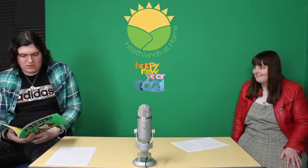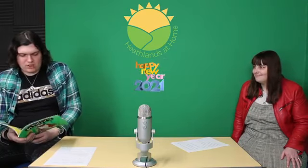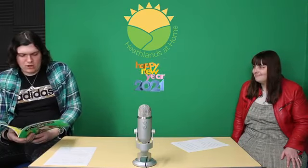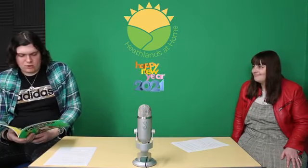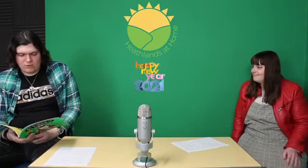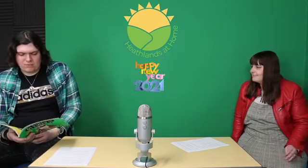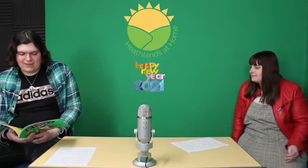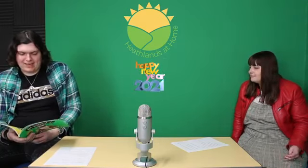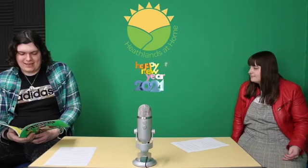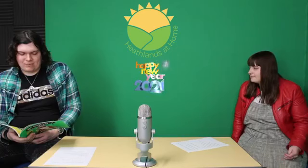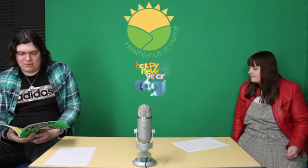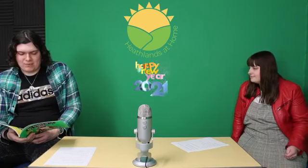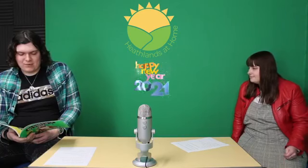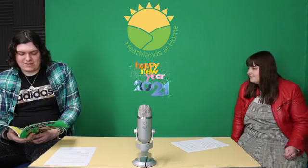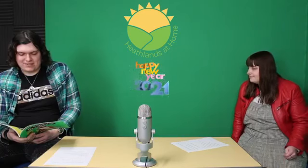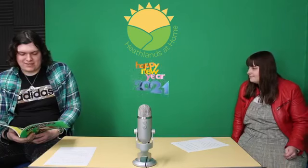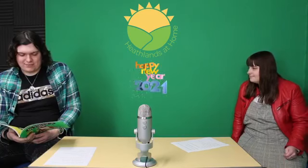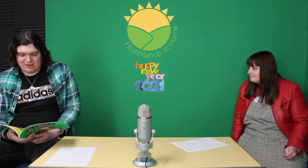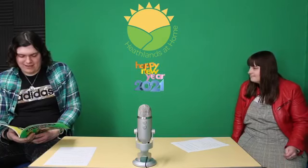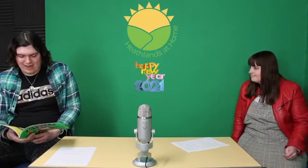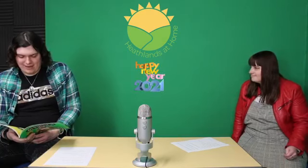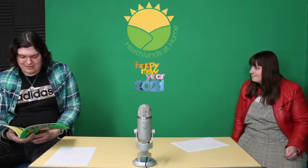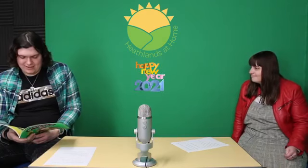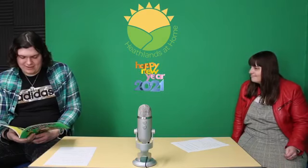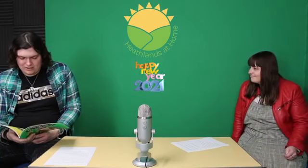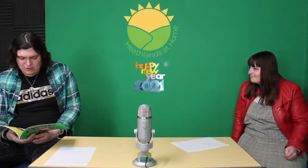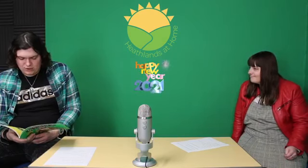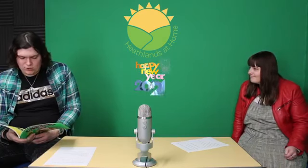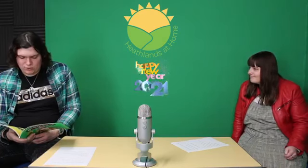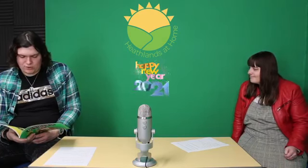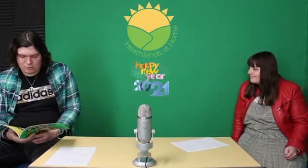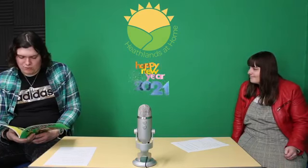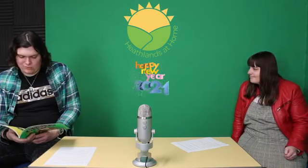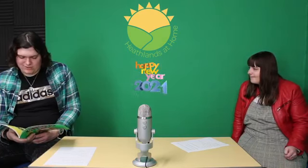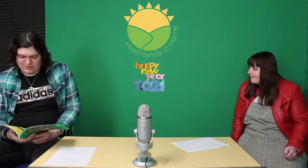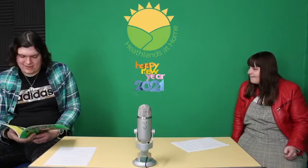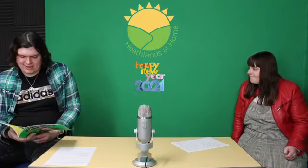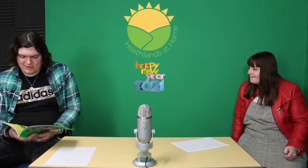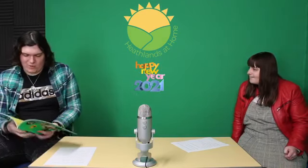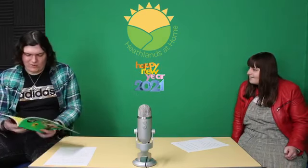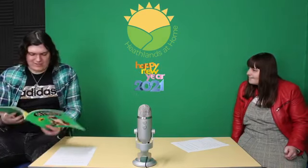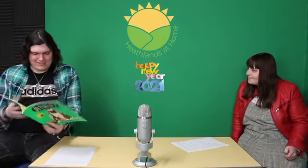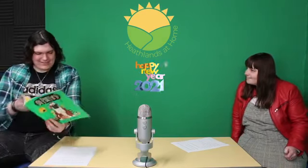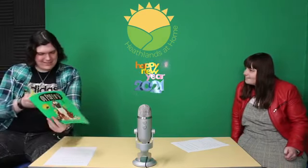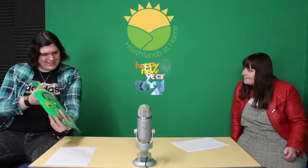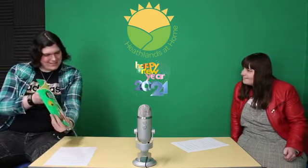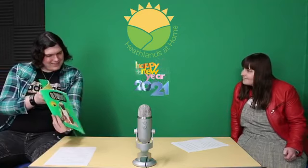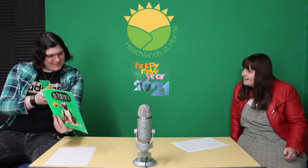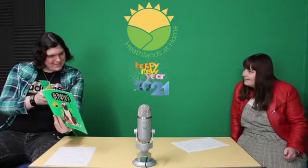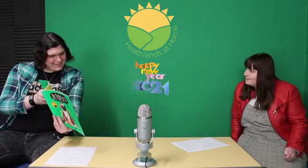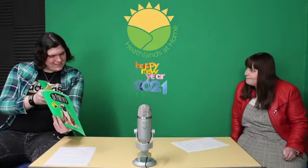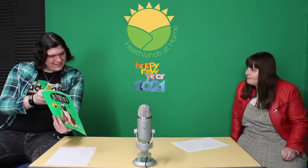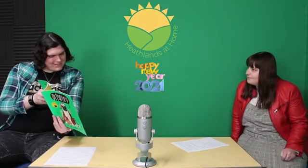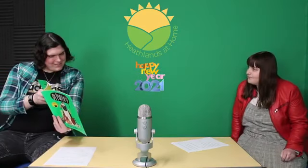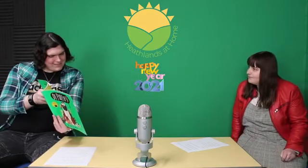There's a puppy hanging from my whiskers, frowned the cat. He's called Spot, said the dog. There's a puppy chewing my